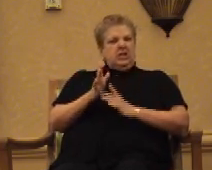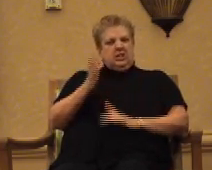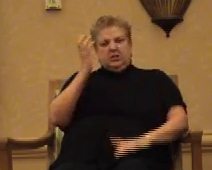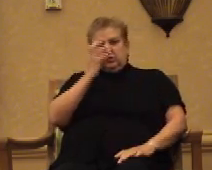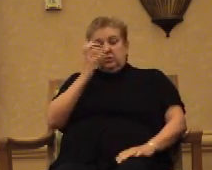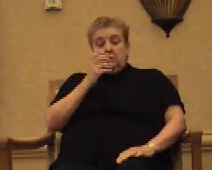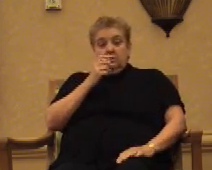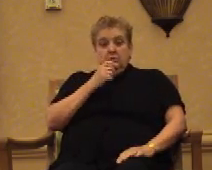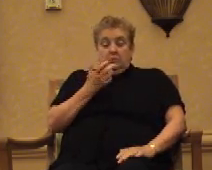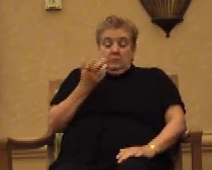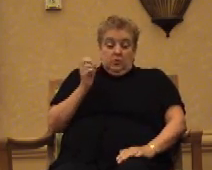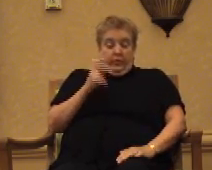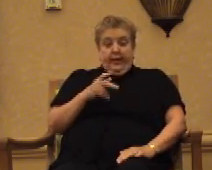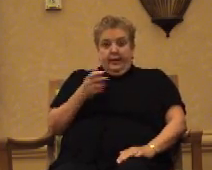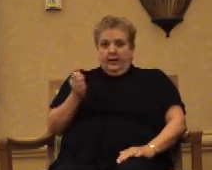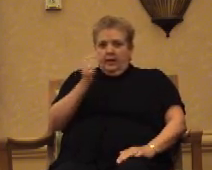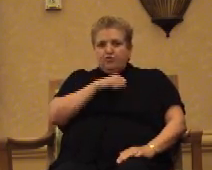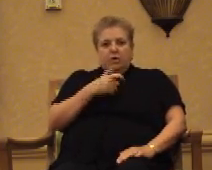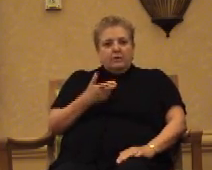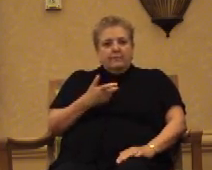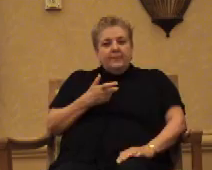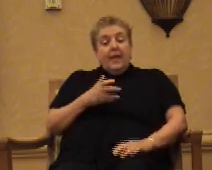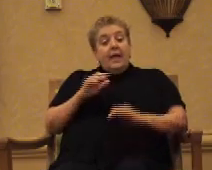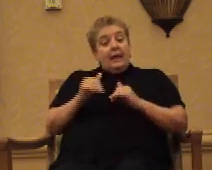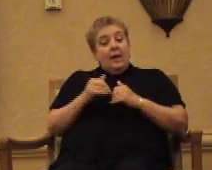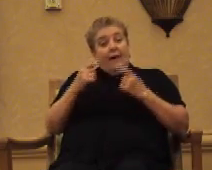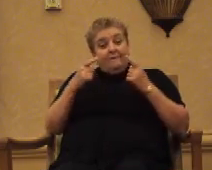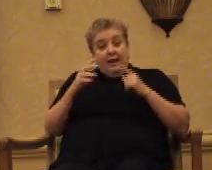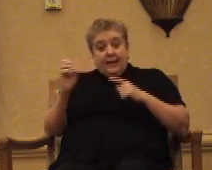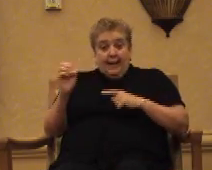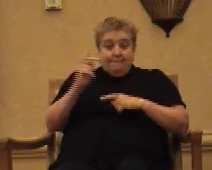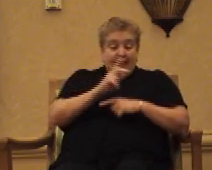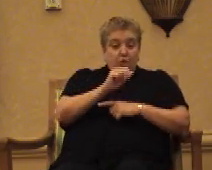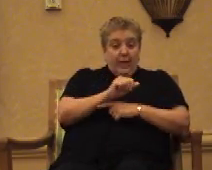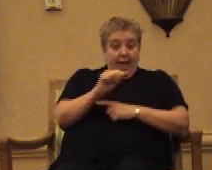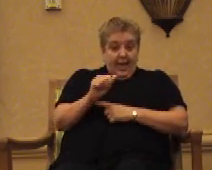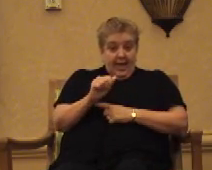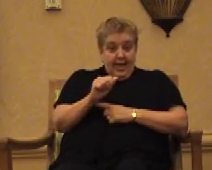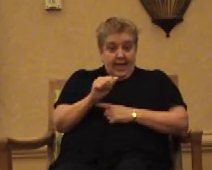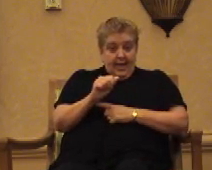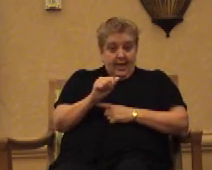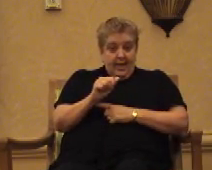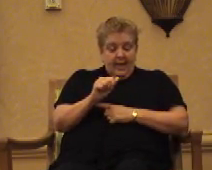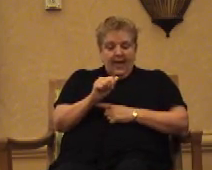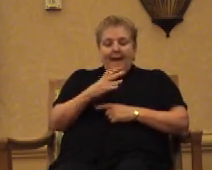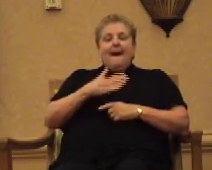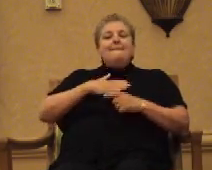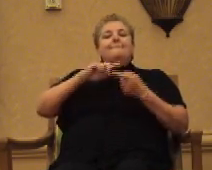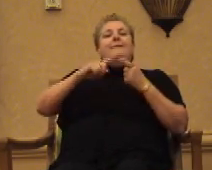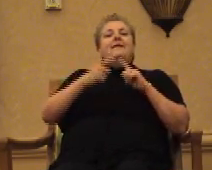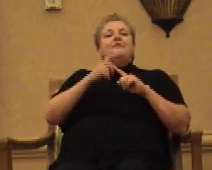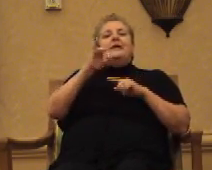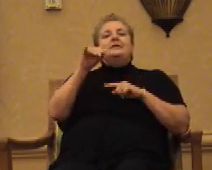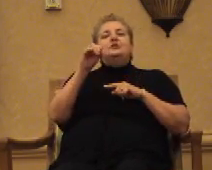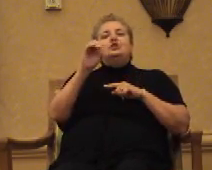drunk. And how I finally got back to AA to stay was my buddy Joey hooked me up on a blind date with a